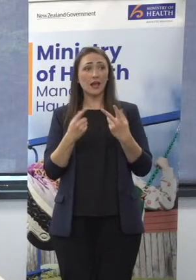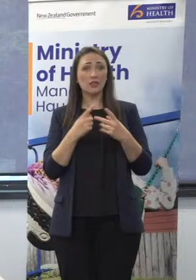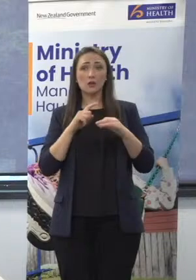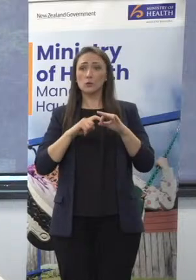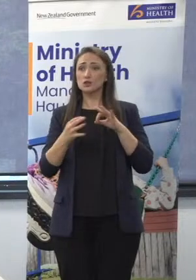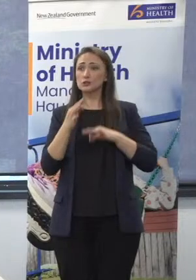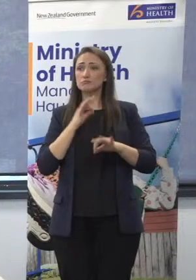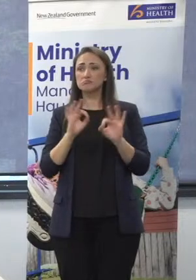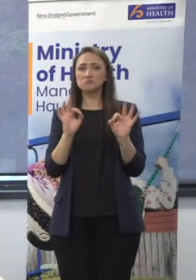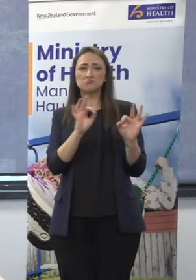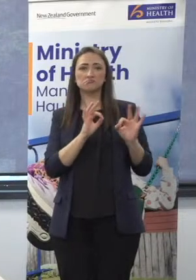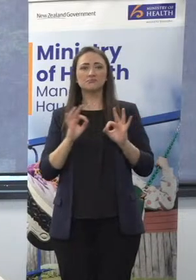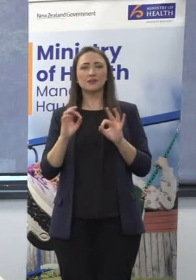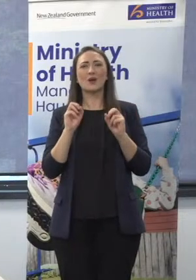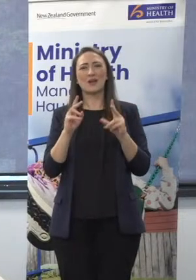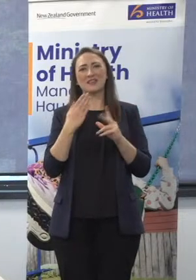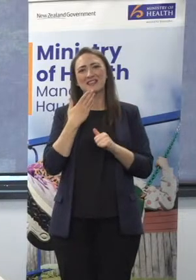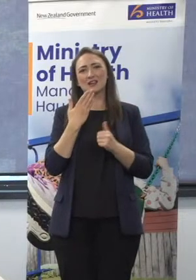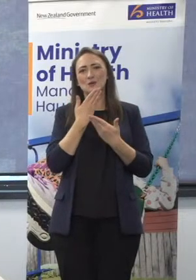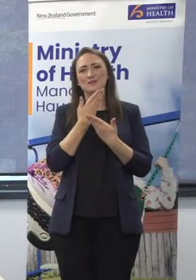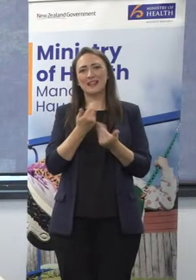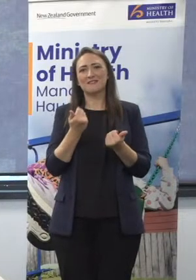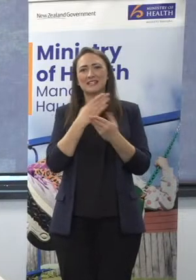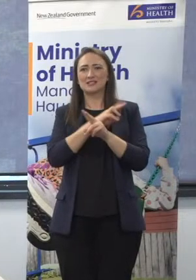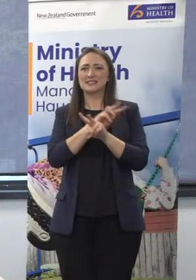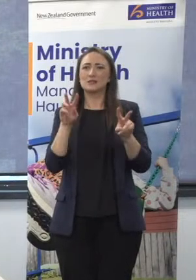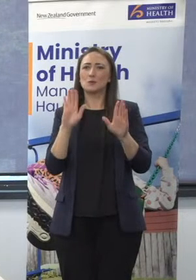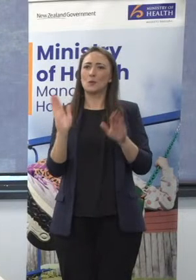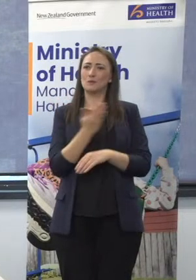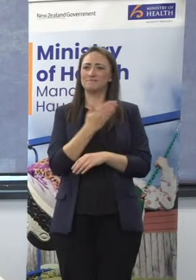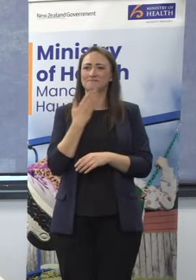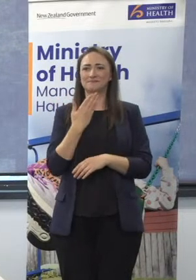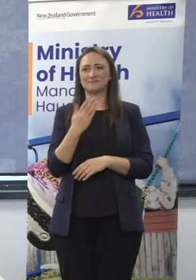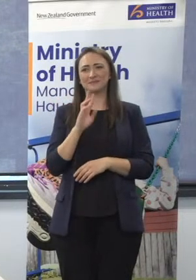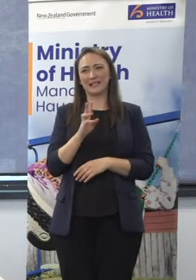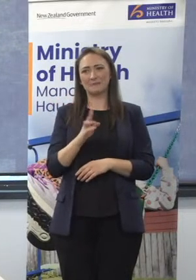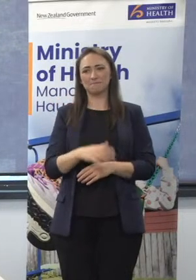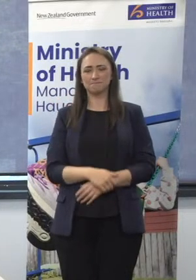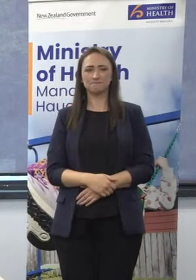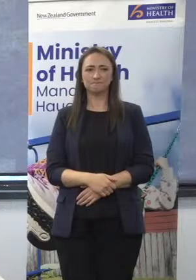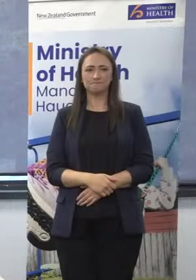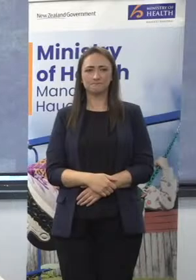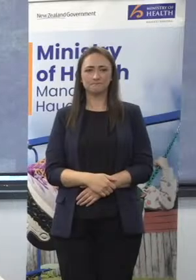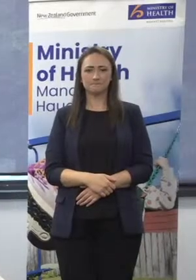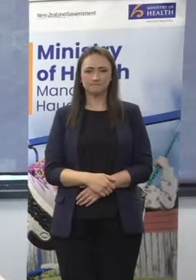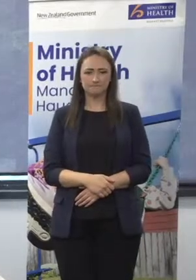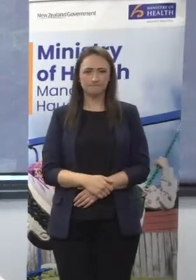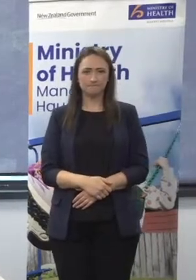thank you again for coming. It's always a pleasure to see you up here at the Ministry of Health. Thanks again. Good evening.